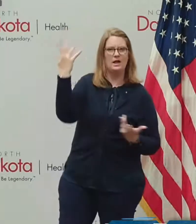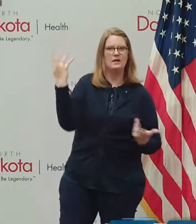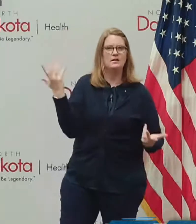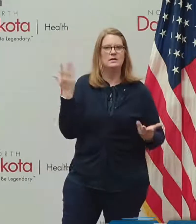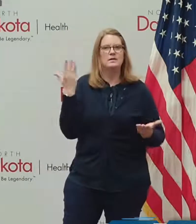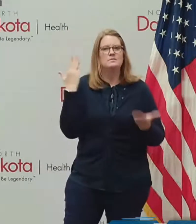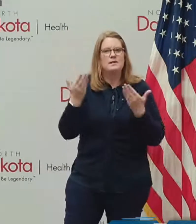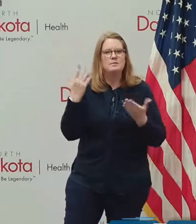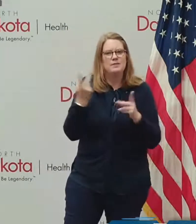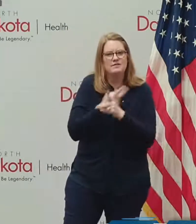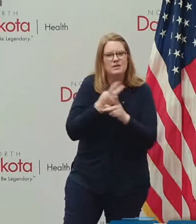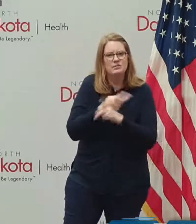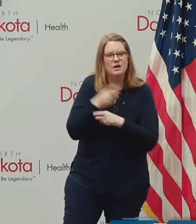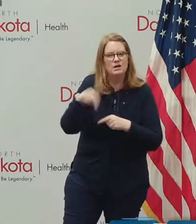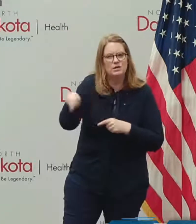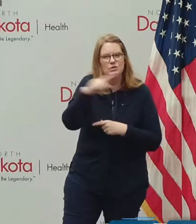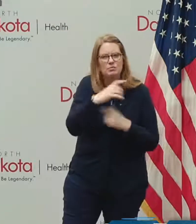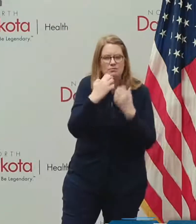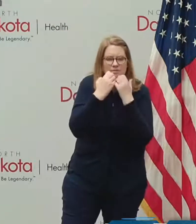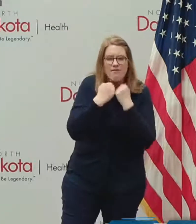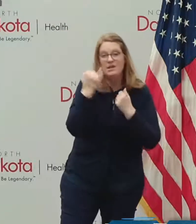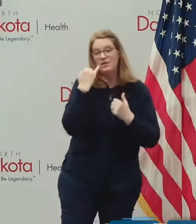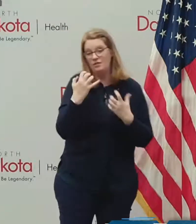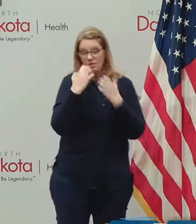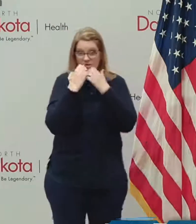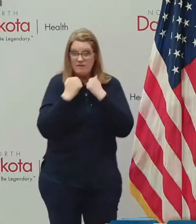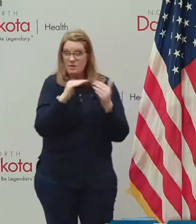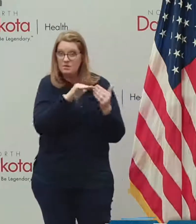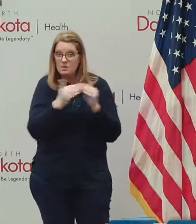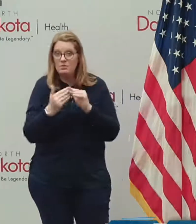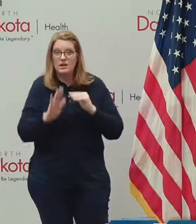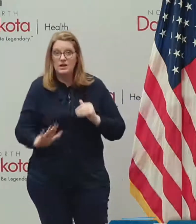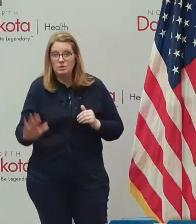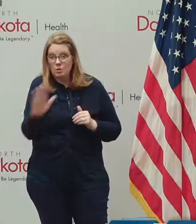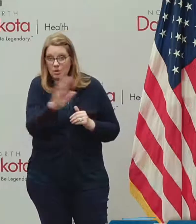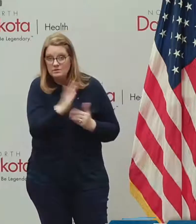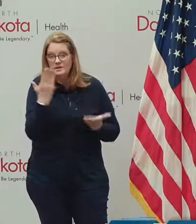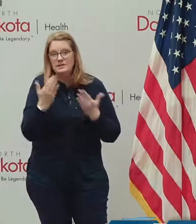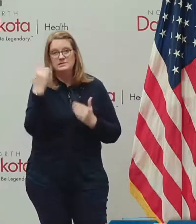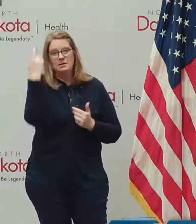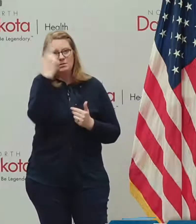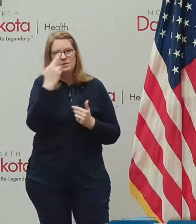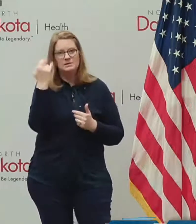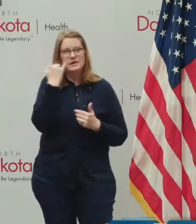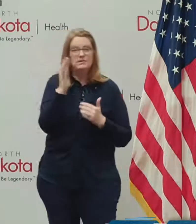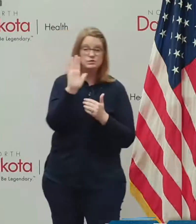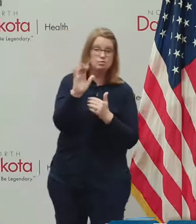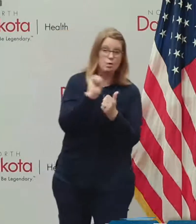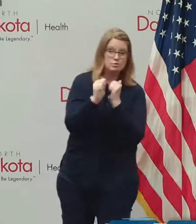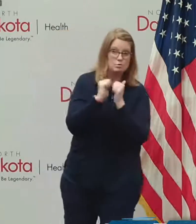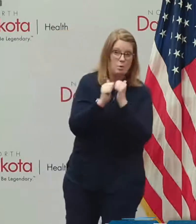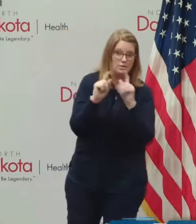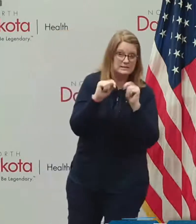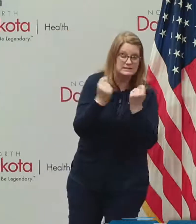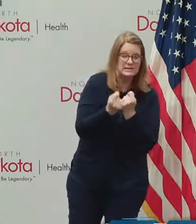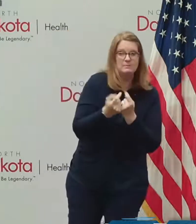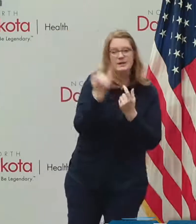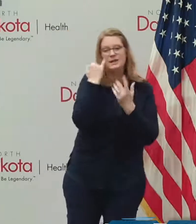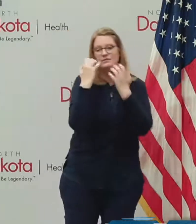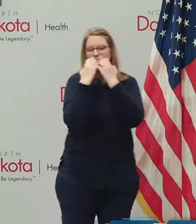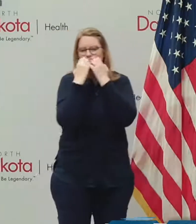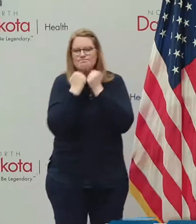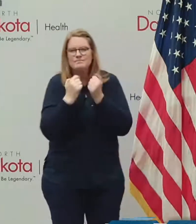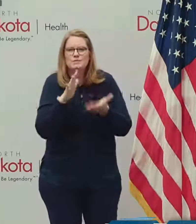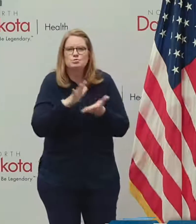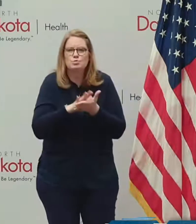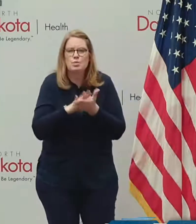maybe by finding what you love. If you love your community, that might be a reason. If you love your sports team that you're a member of, if you love your school and you want